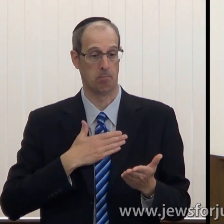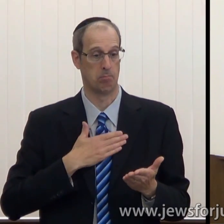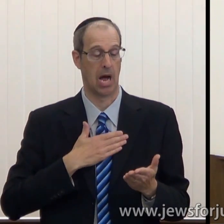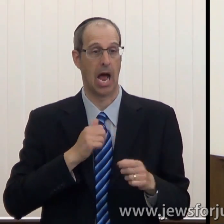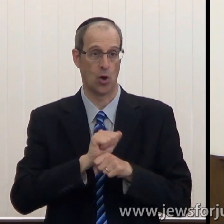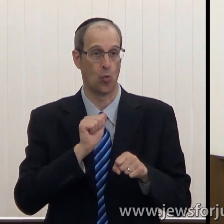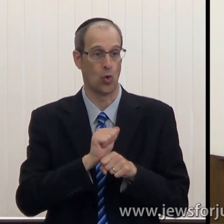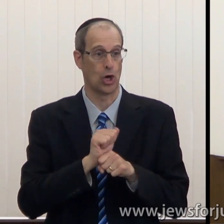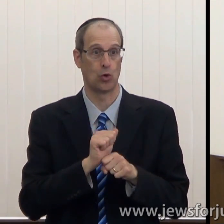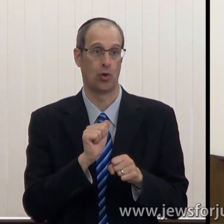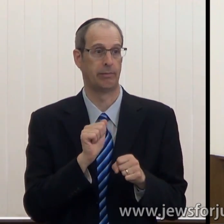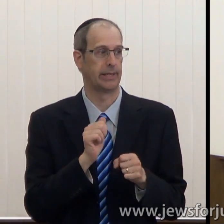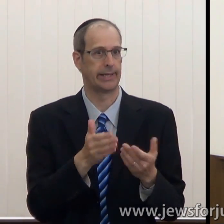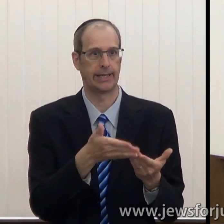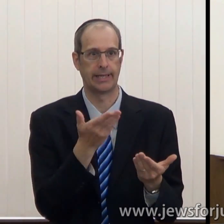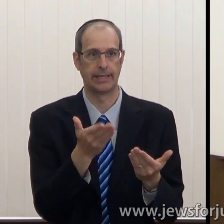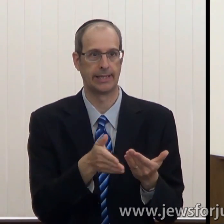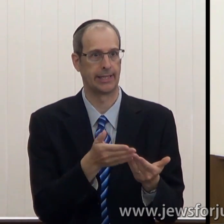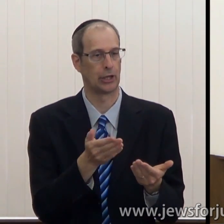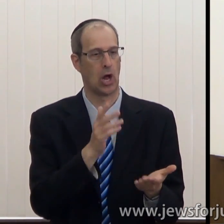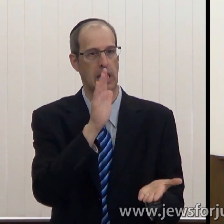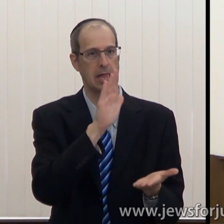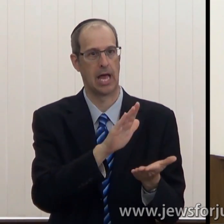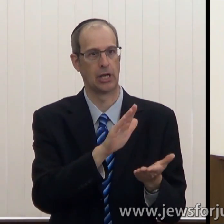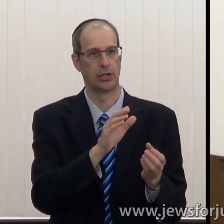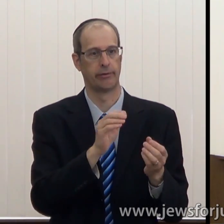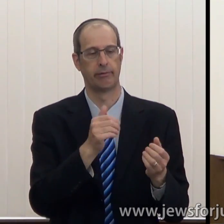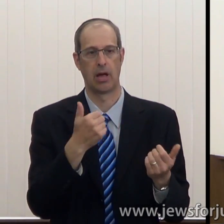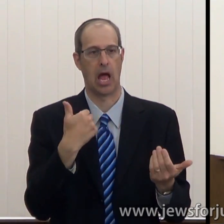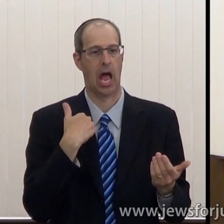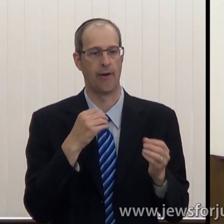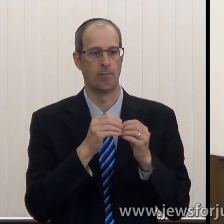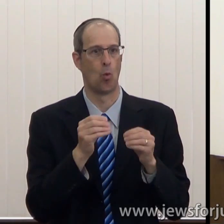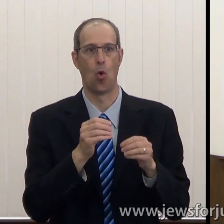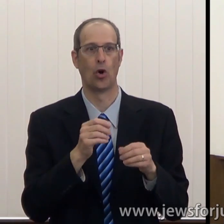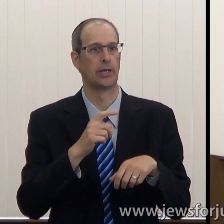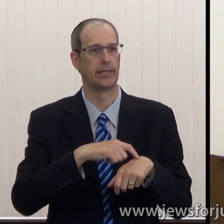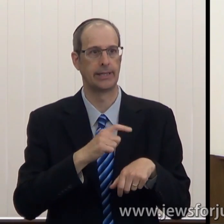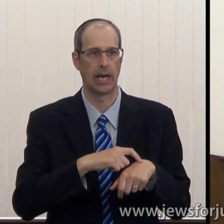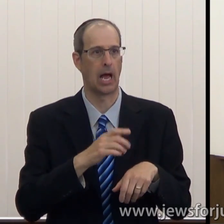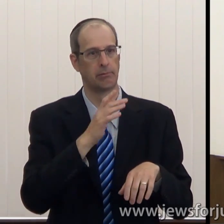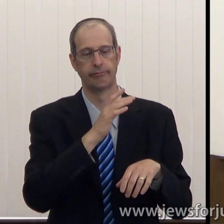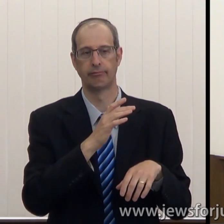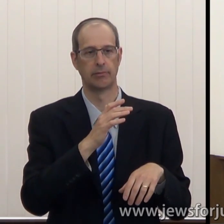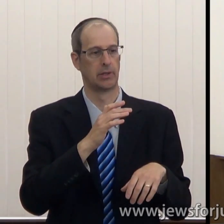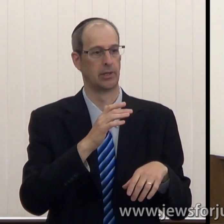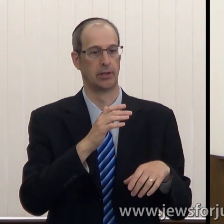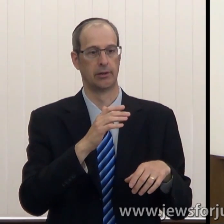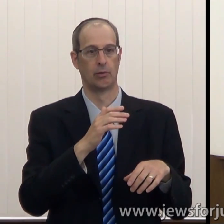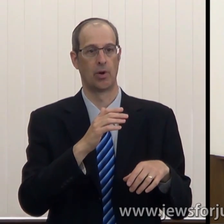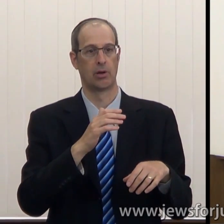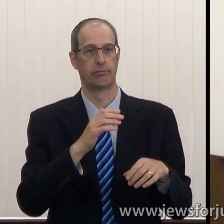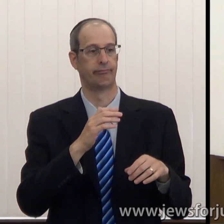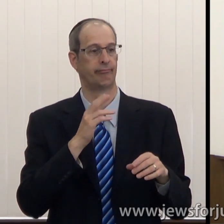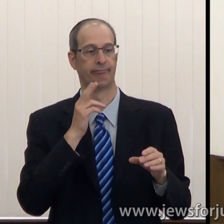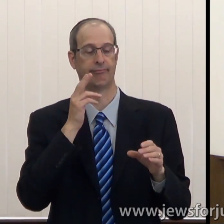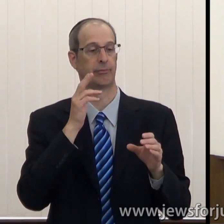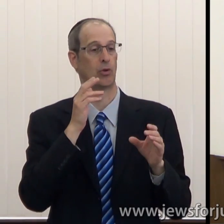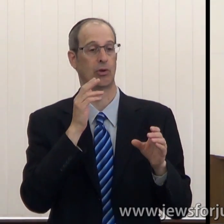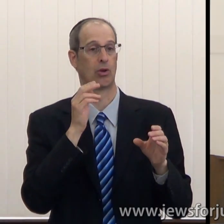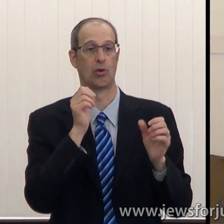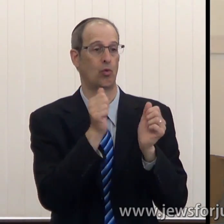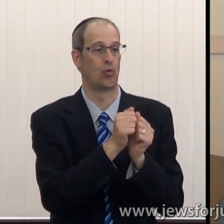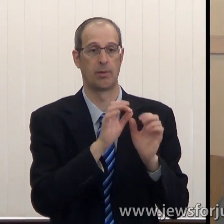less. I might have more time now to be with my family. I might have more time now to study